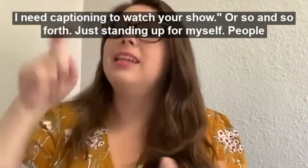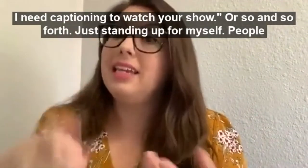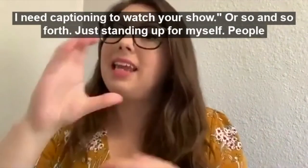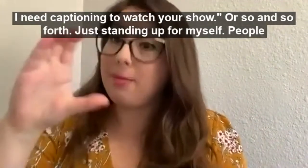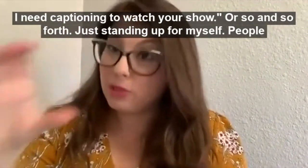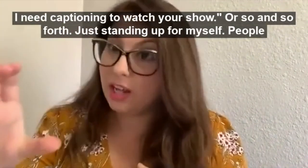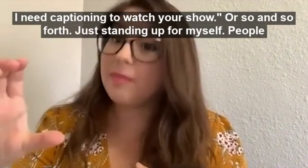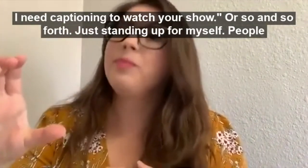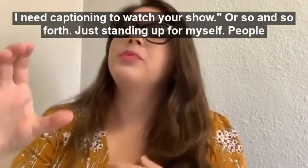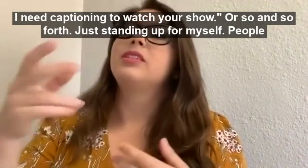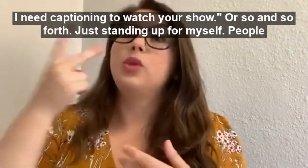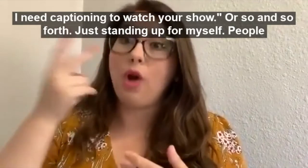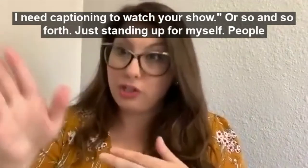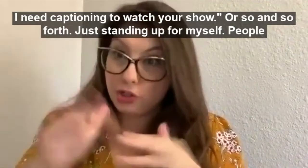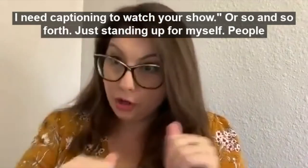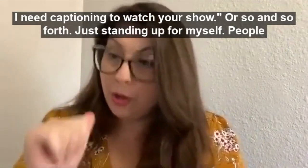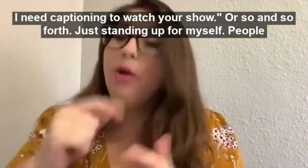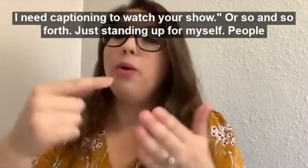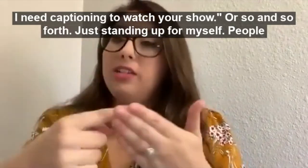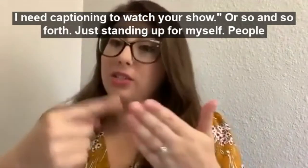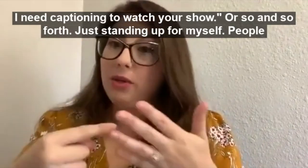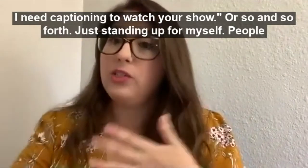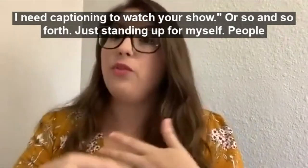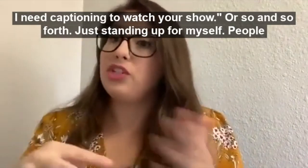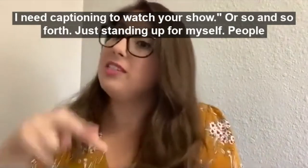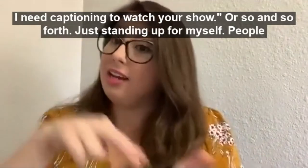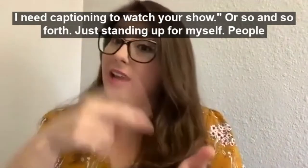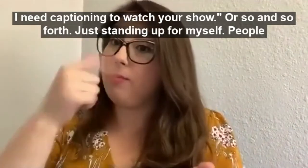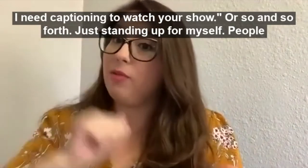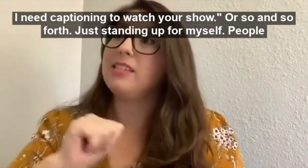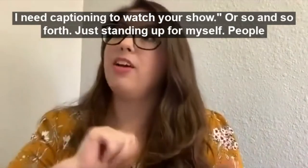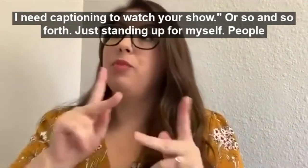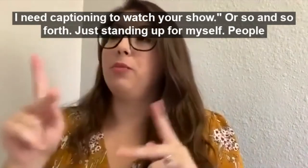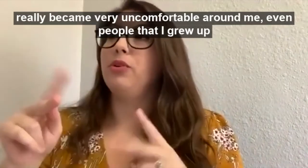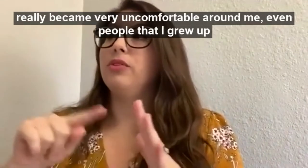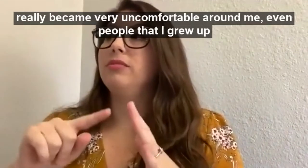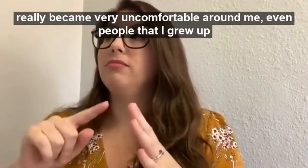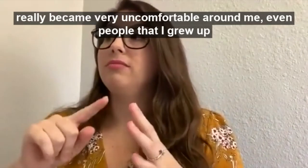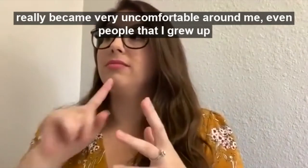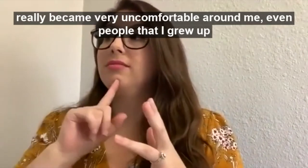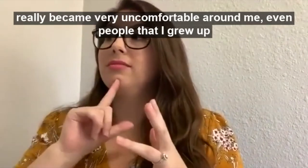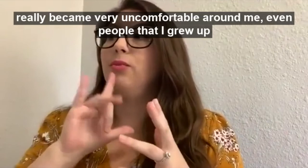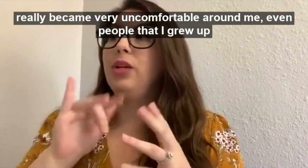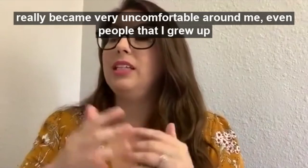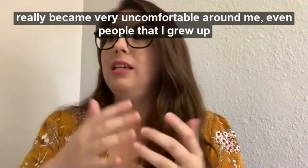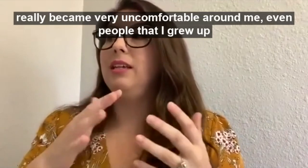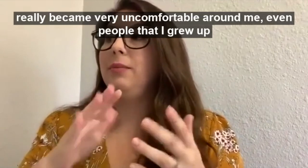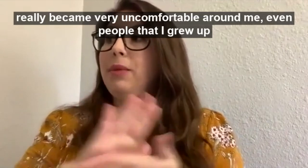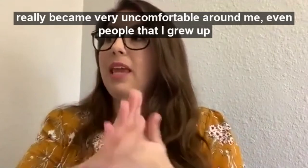need captioning to watch your show, or so on and so forth, just standing up for myself. People really became